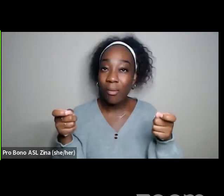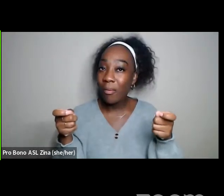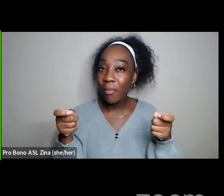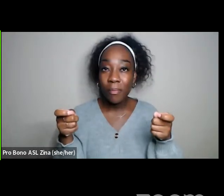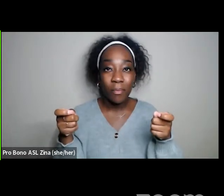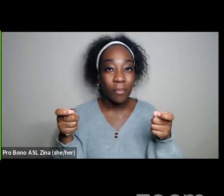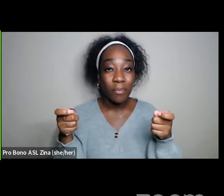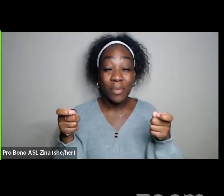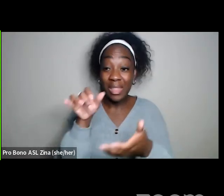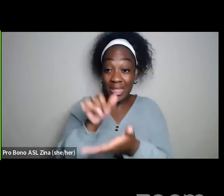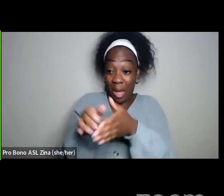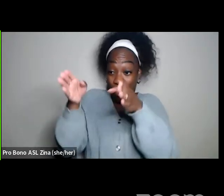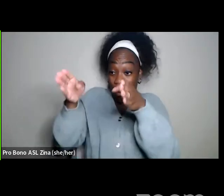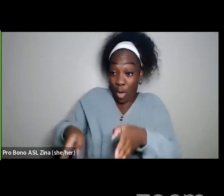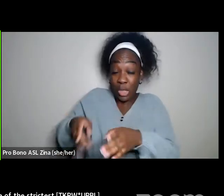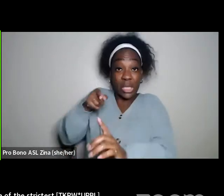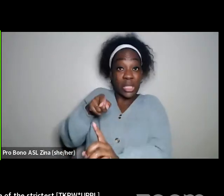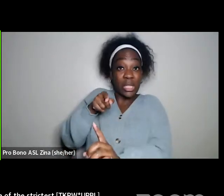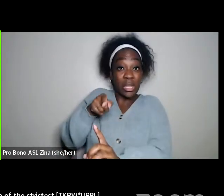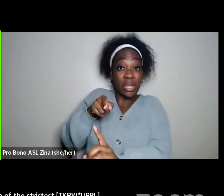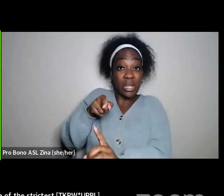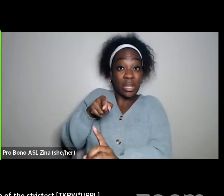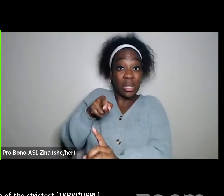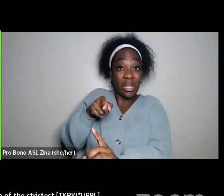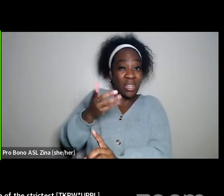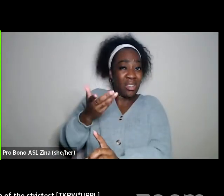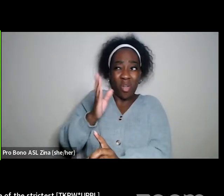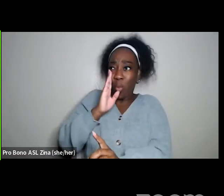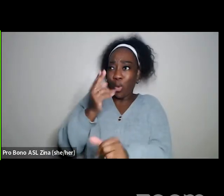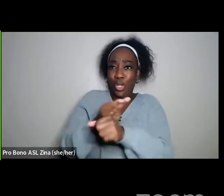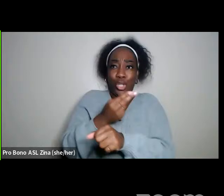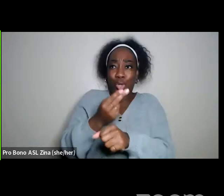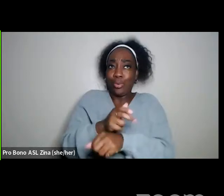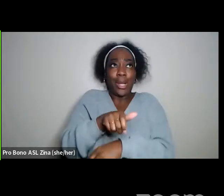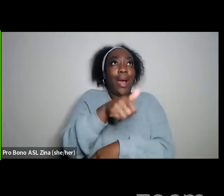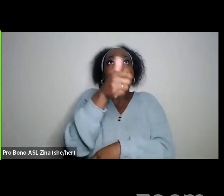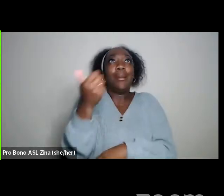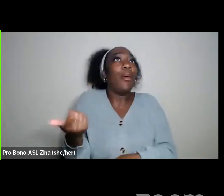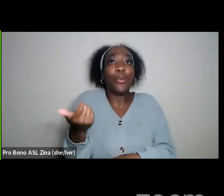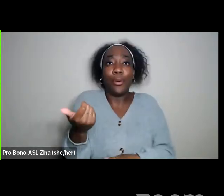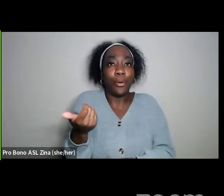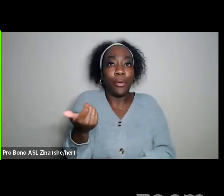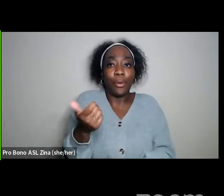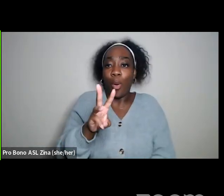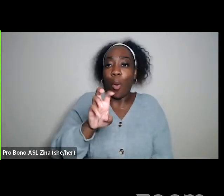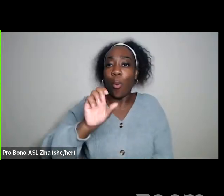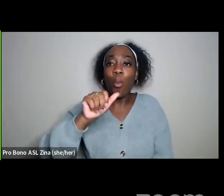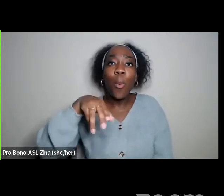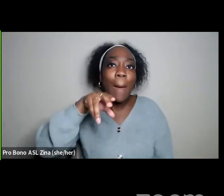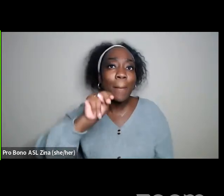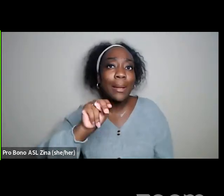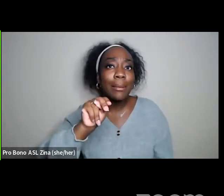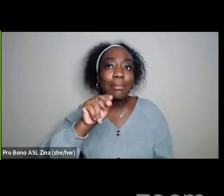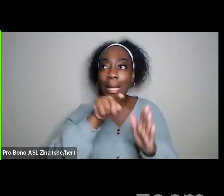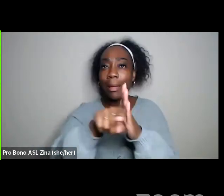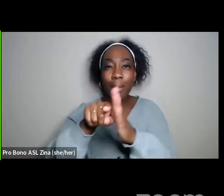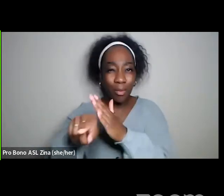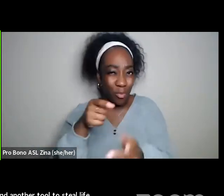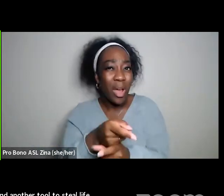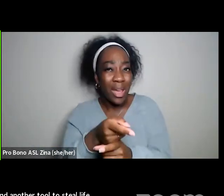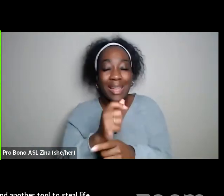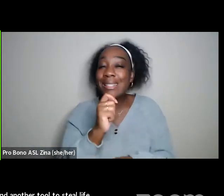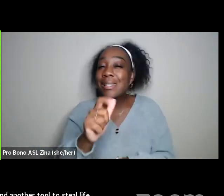This person would have found another tool to steal life, right? So it's not about